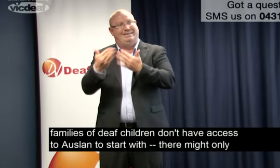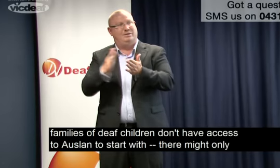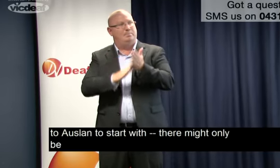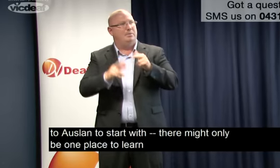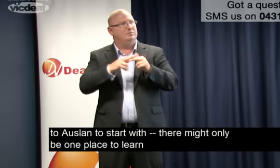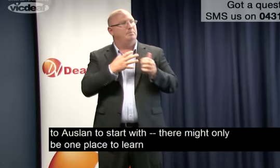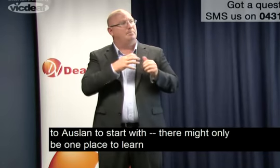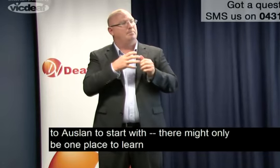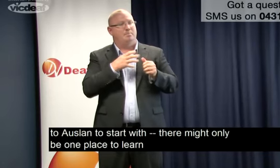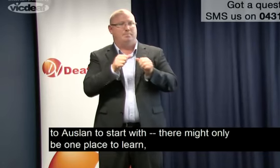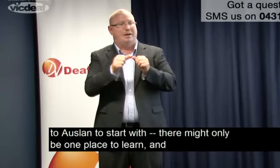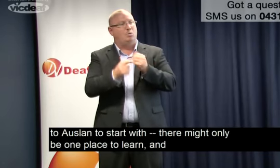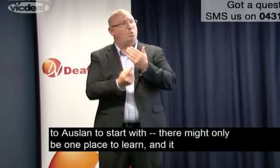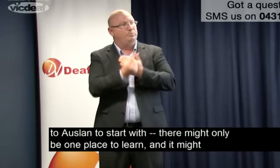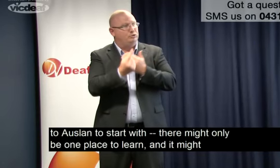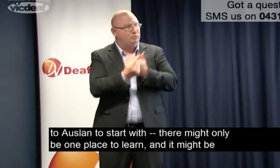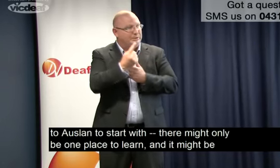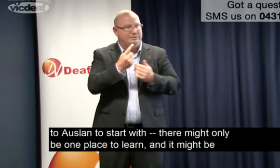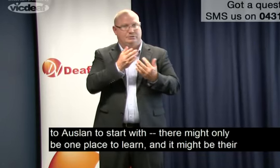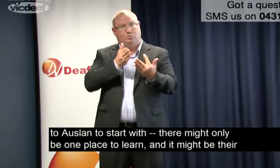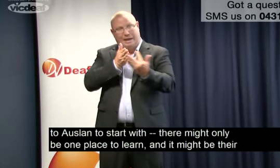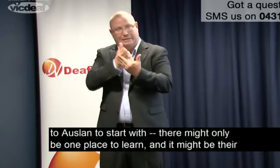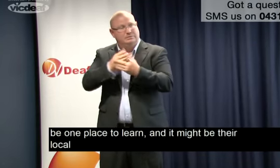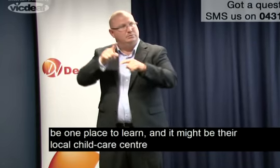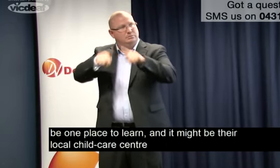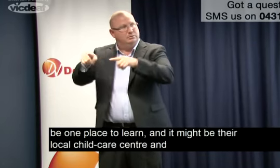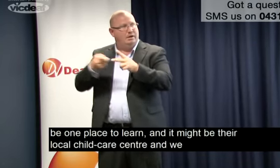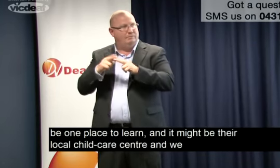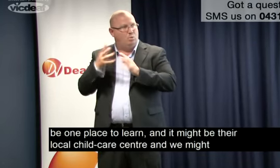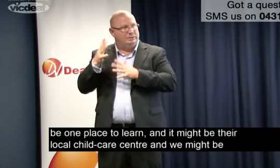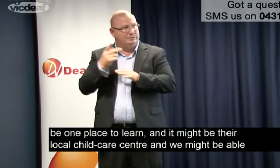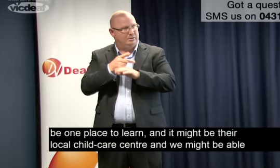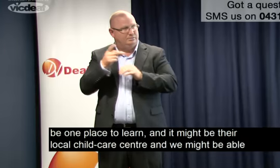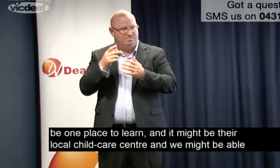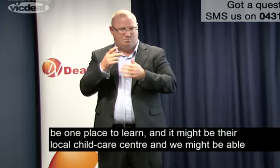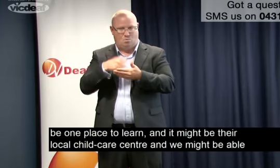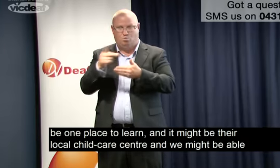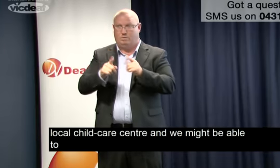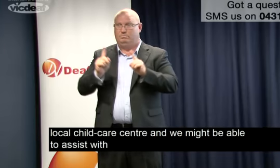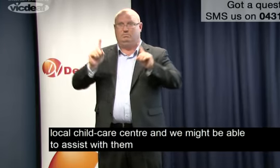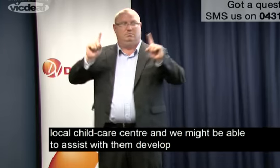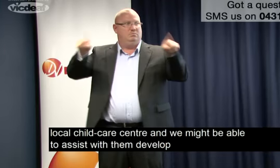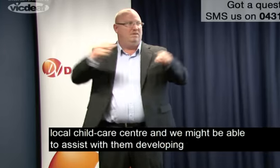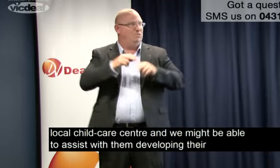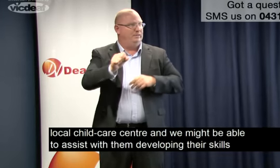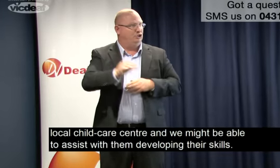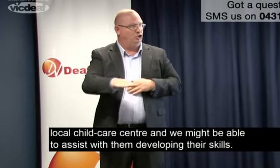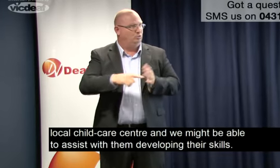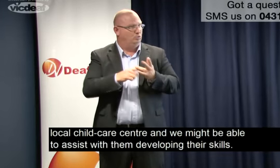skills. So it's more giving parents better opportunities to access a variety of Auslan programs or courses